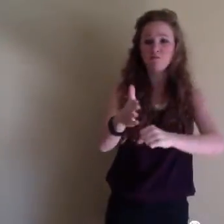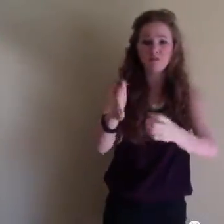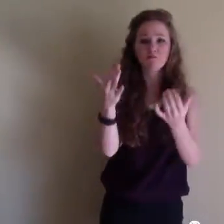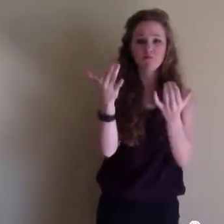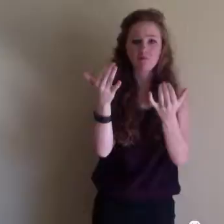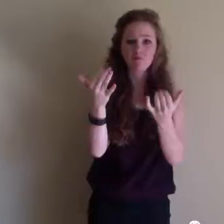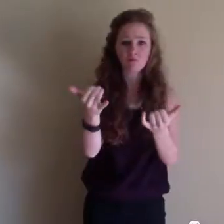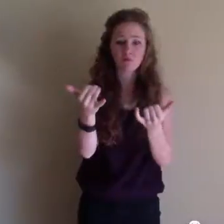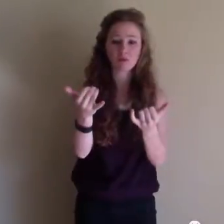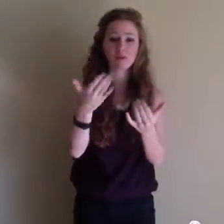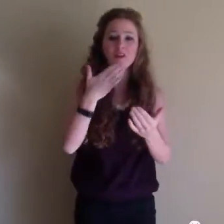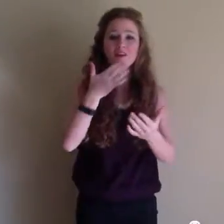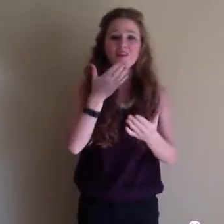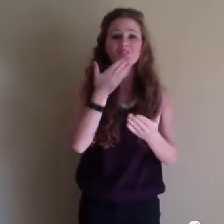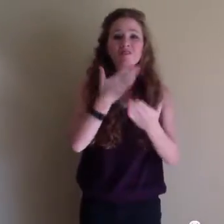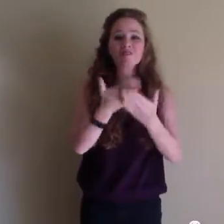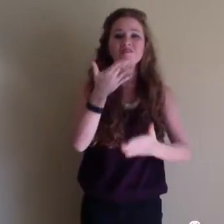After America was established,